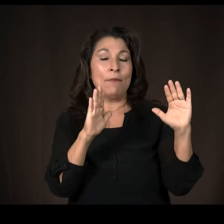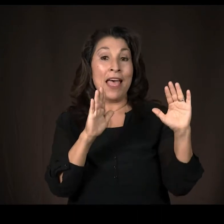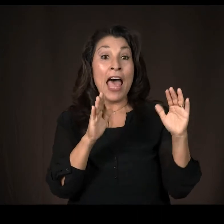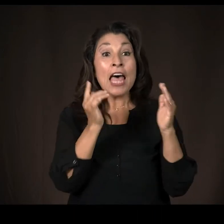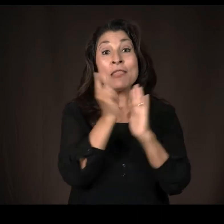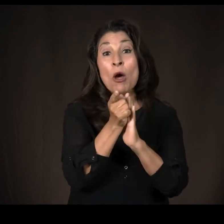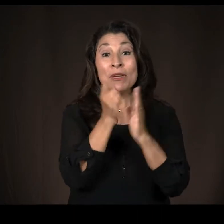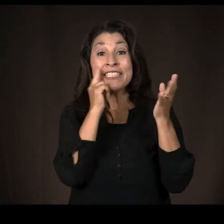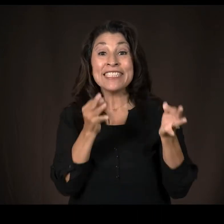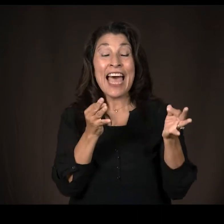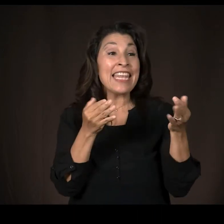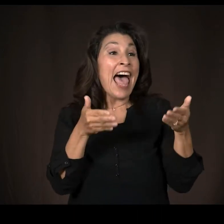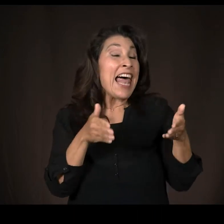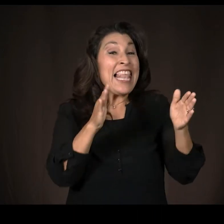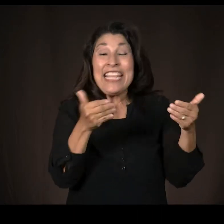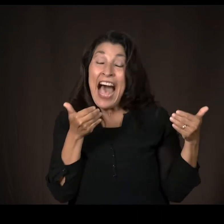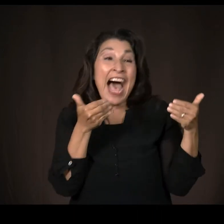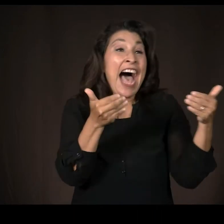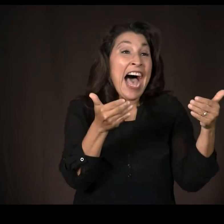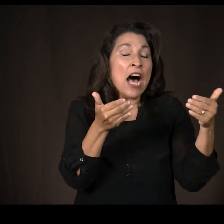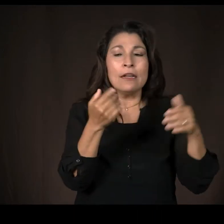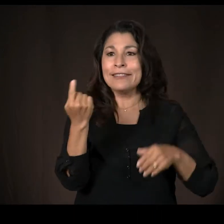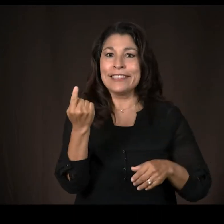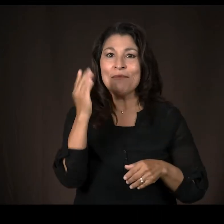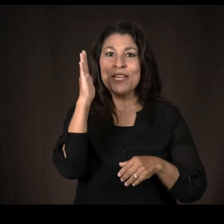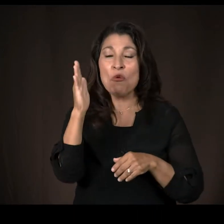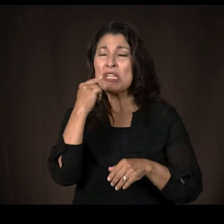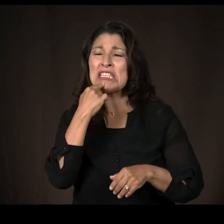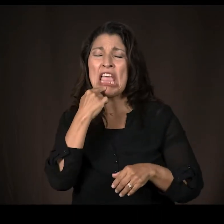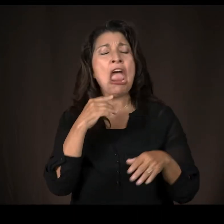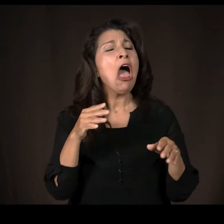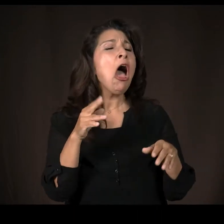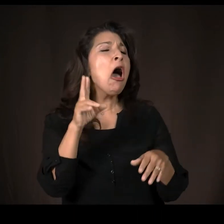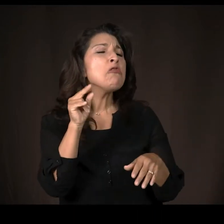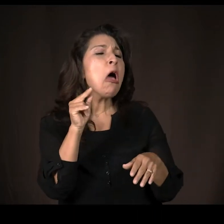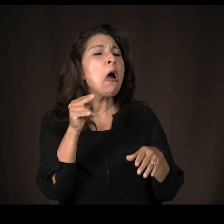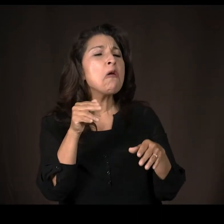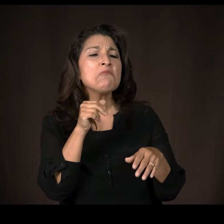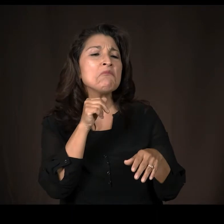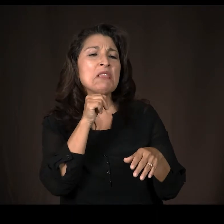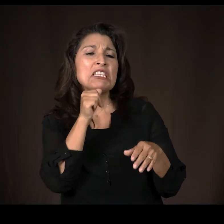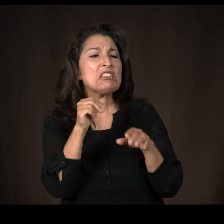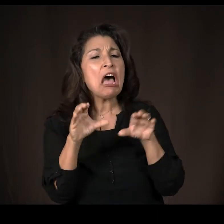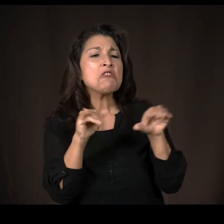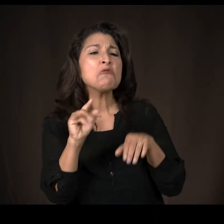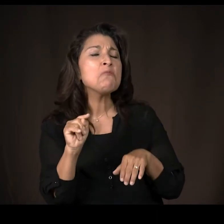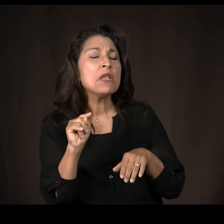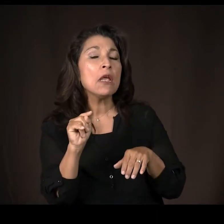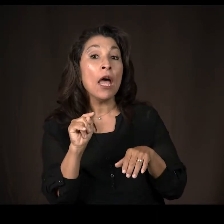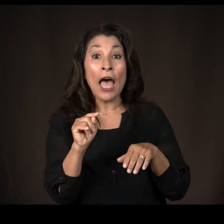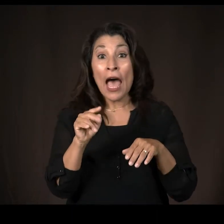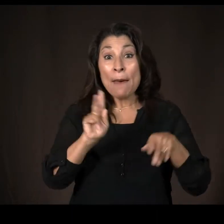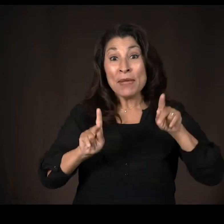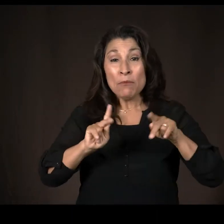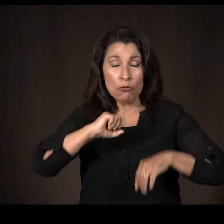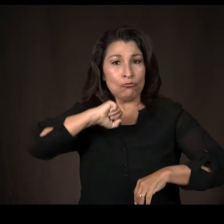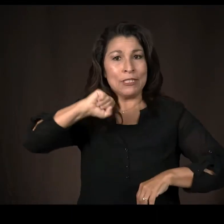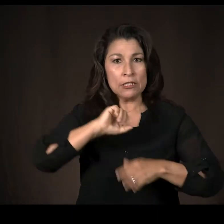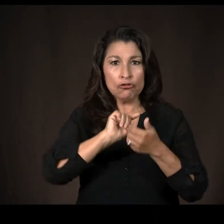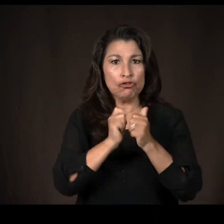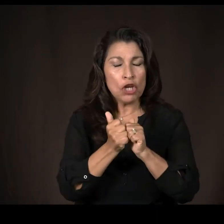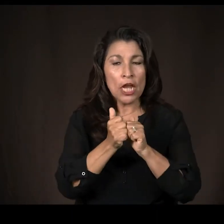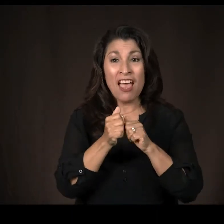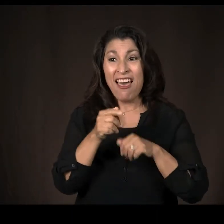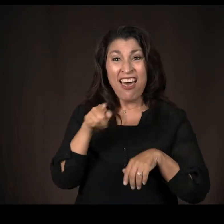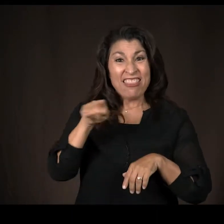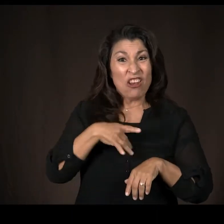this," somebody's going to jump up and say, "Let's don't." People are naturally resistant to change. They don't